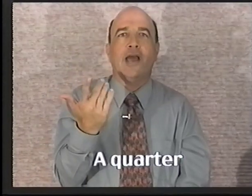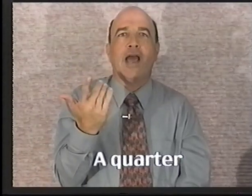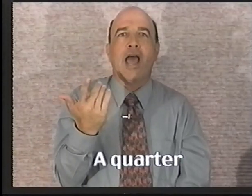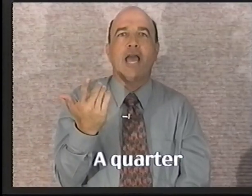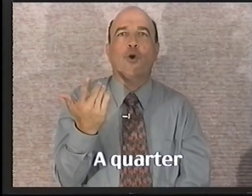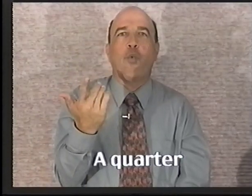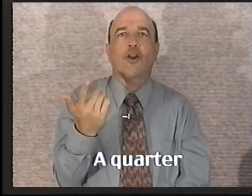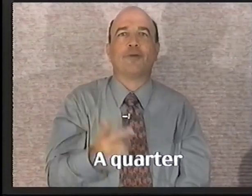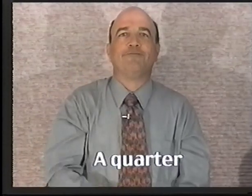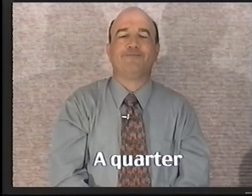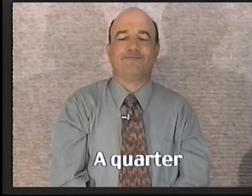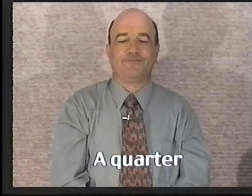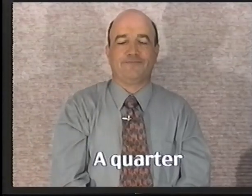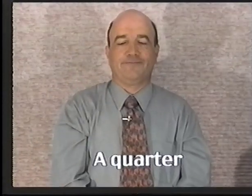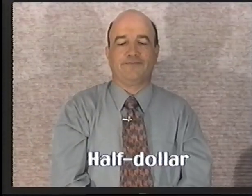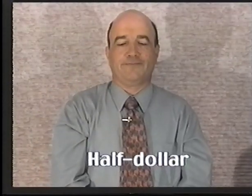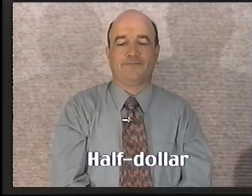A quarter.